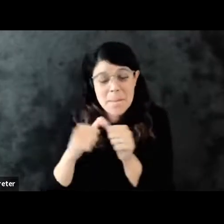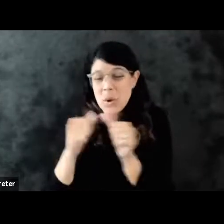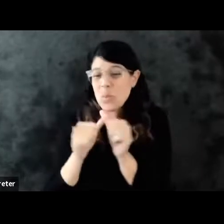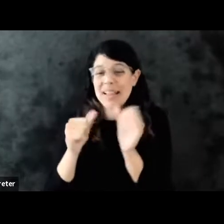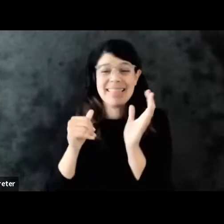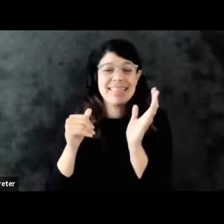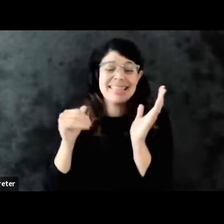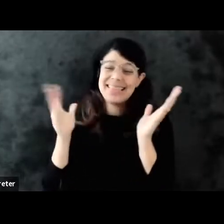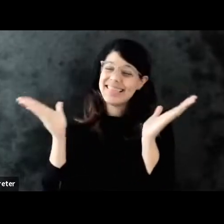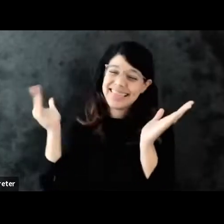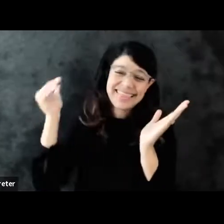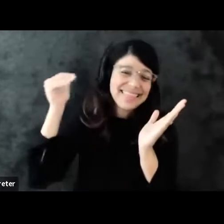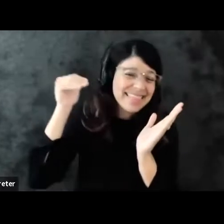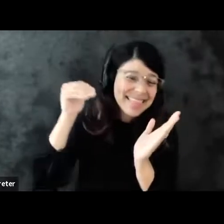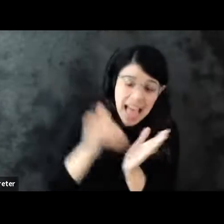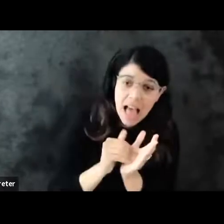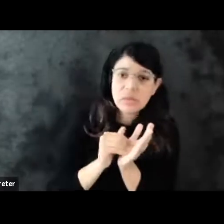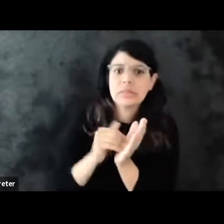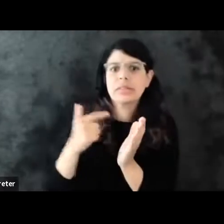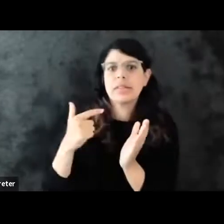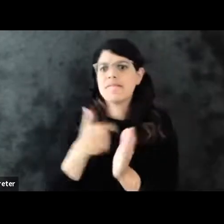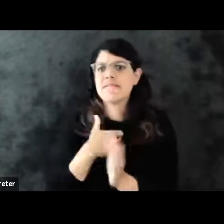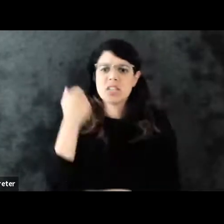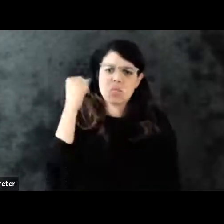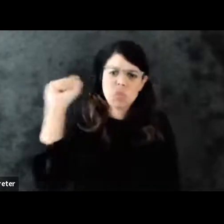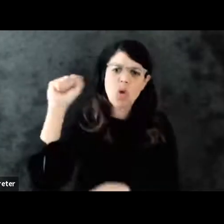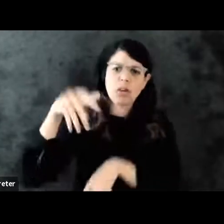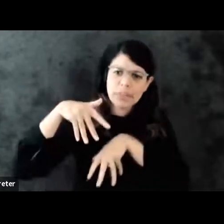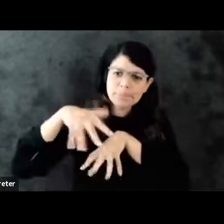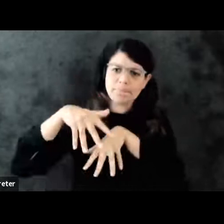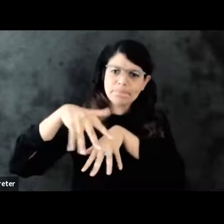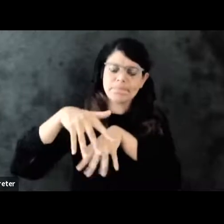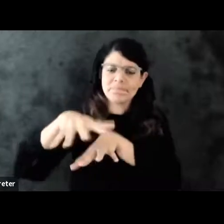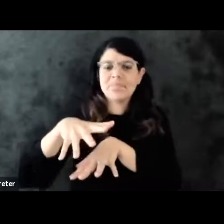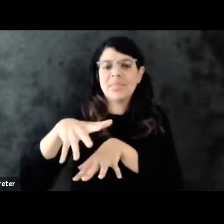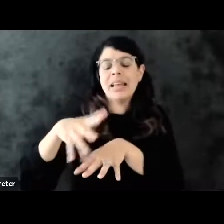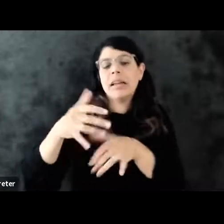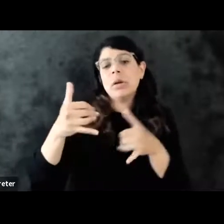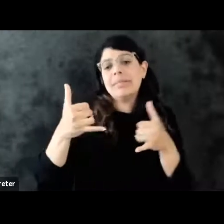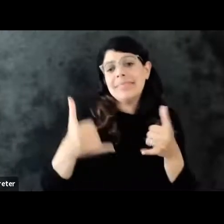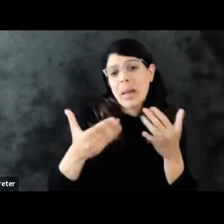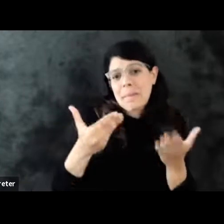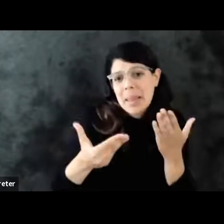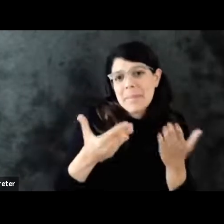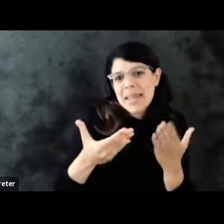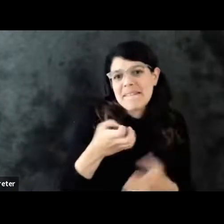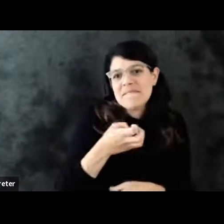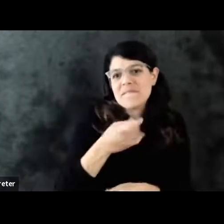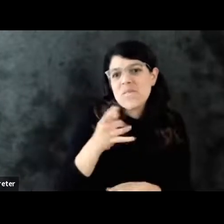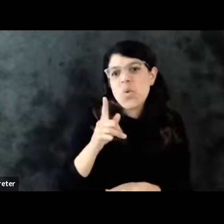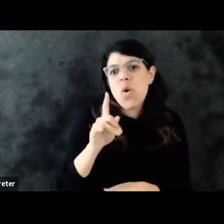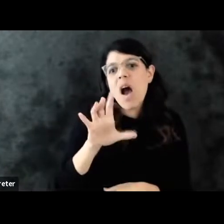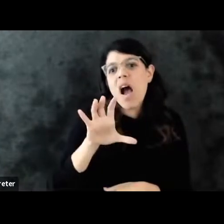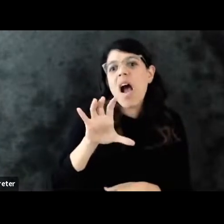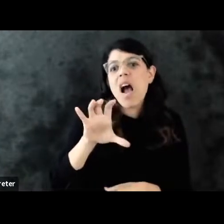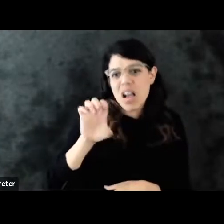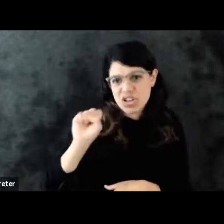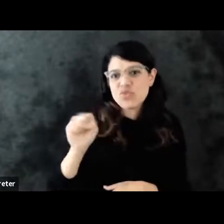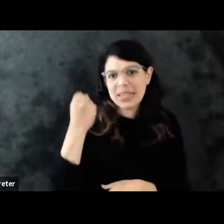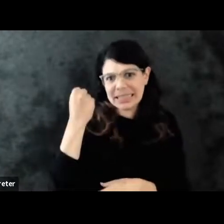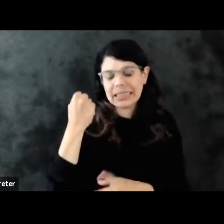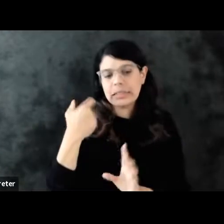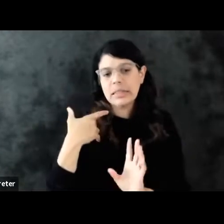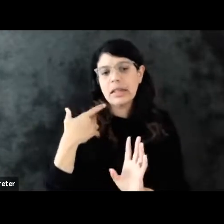we have maybe hundreds now, unfortunately. Once in a while, just a big one. But I think what we need to do is to